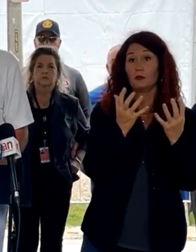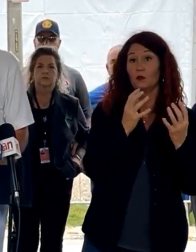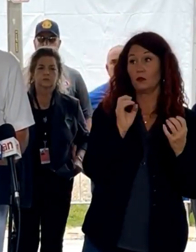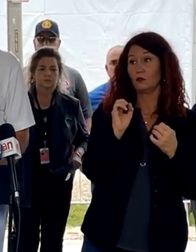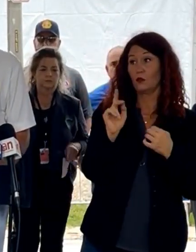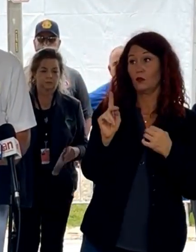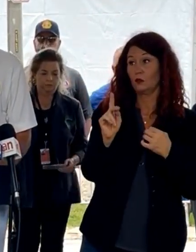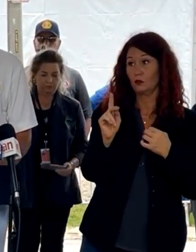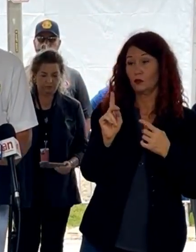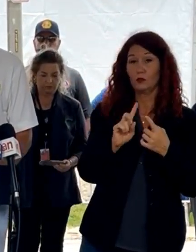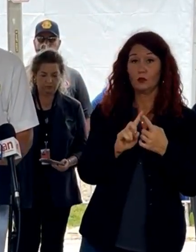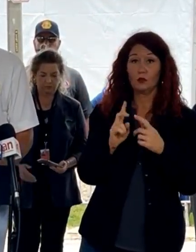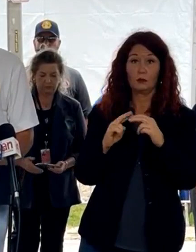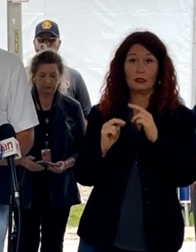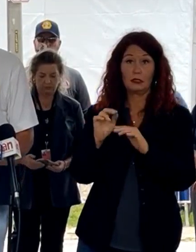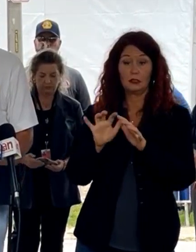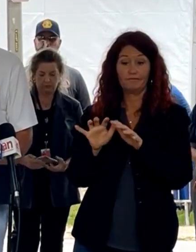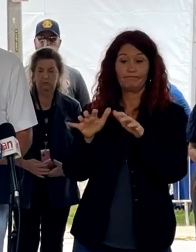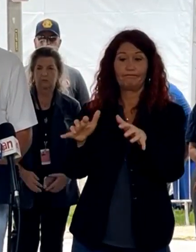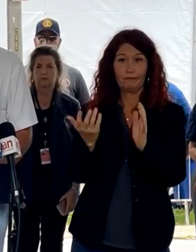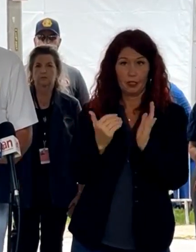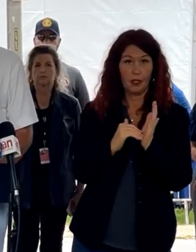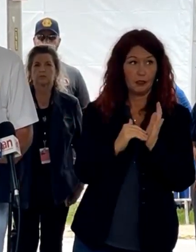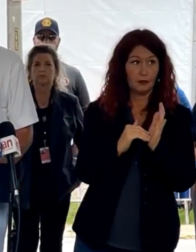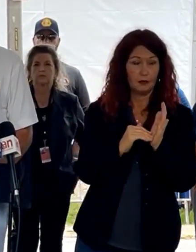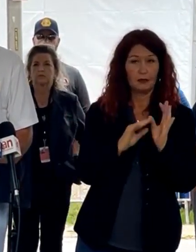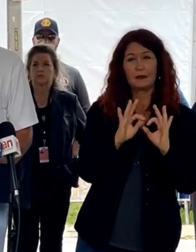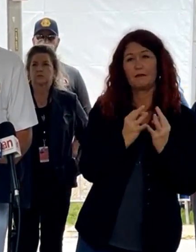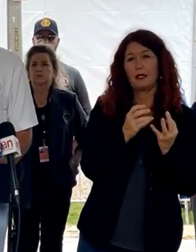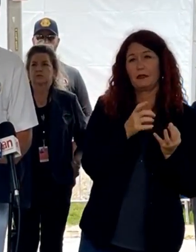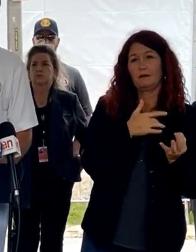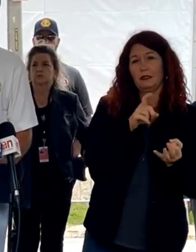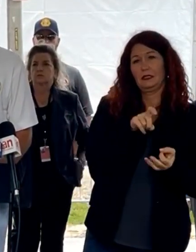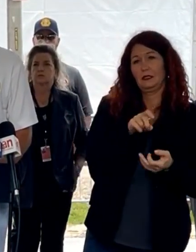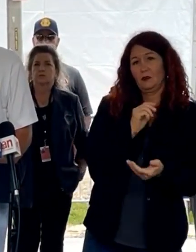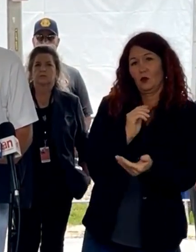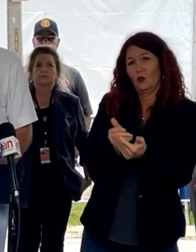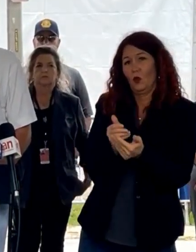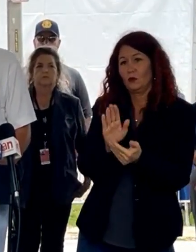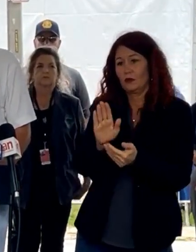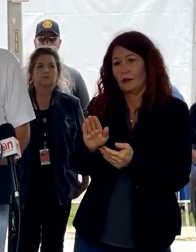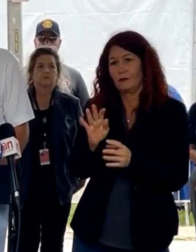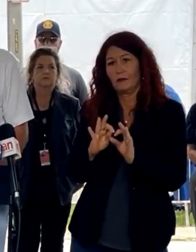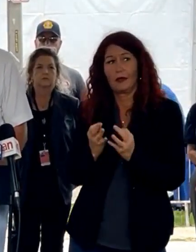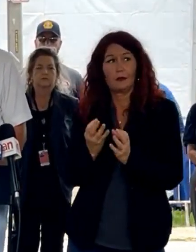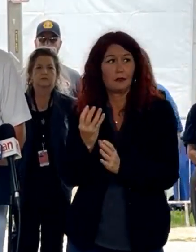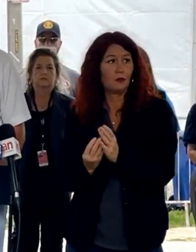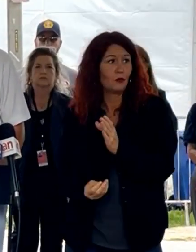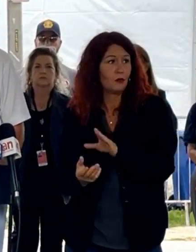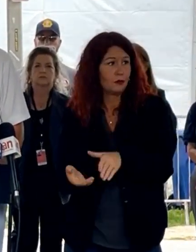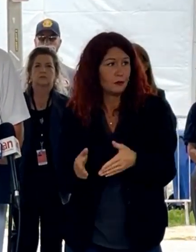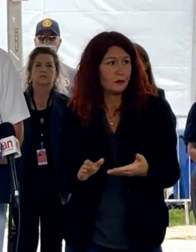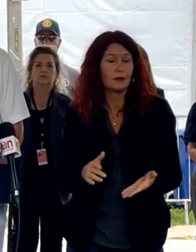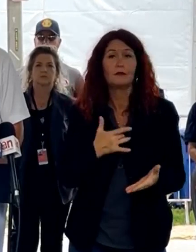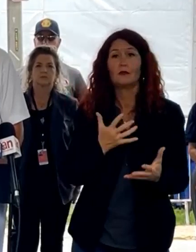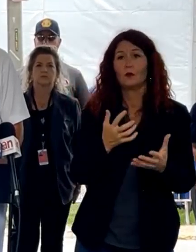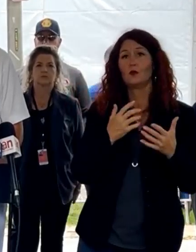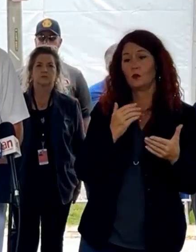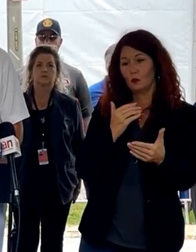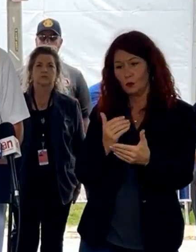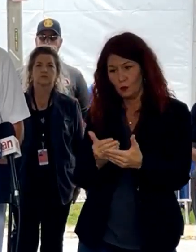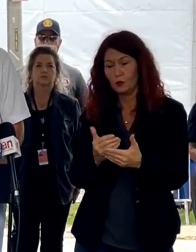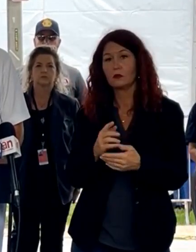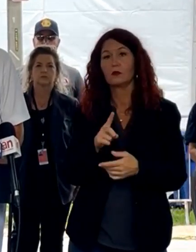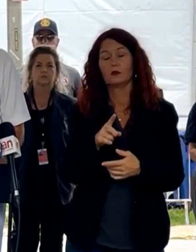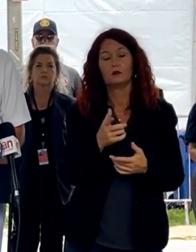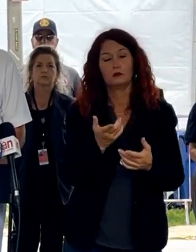that I support that idea. Of course, we have to work around the rescue efforts, and whether we do it over the course of a couple